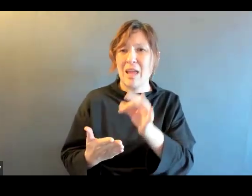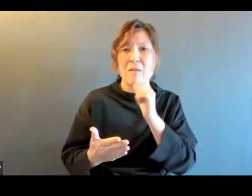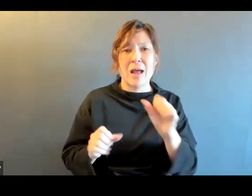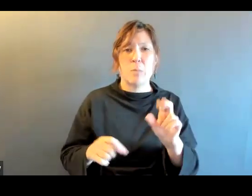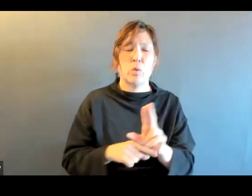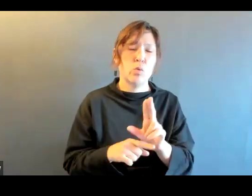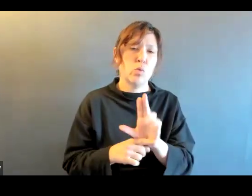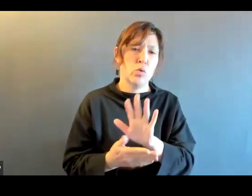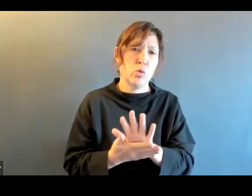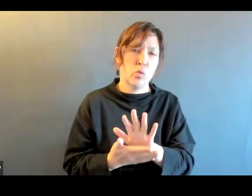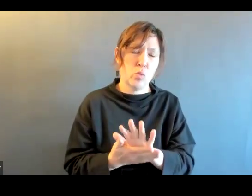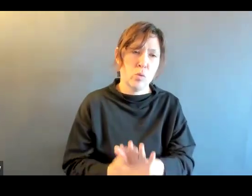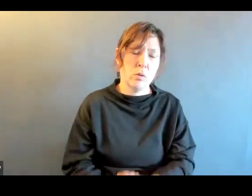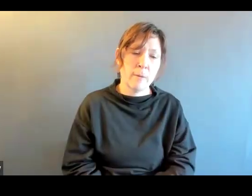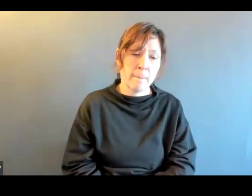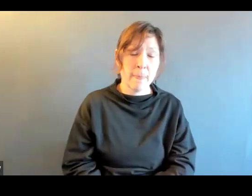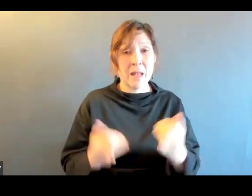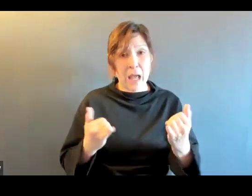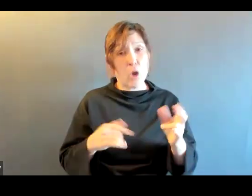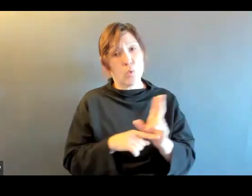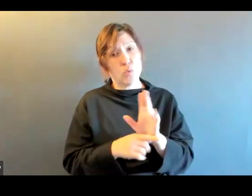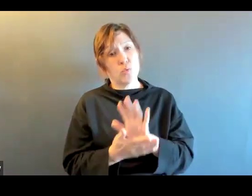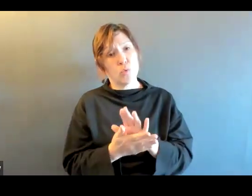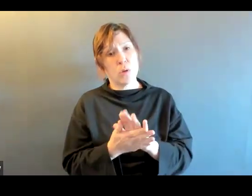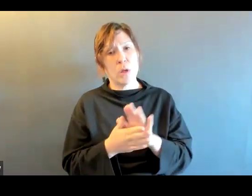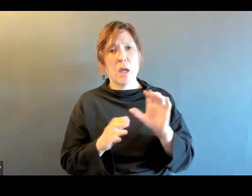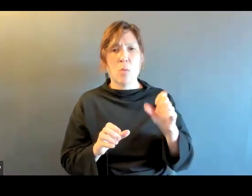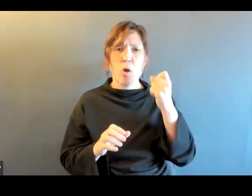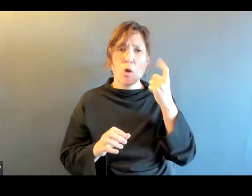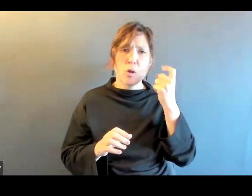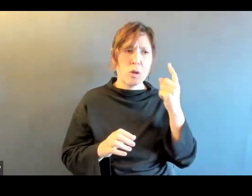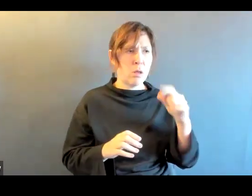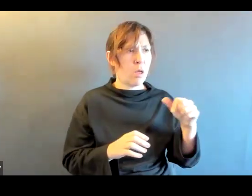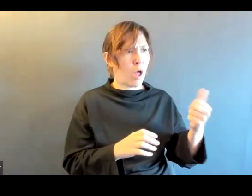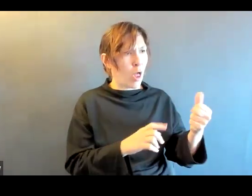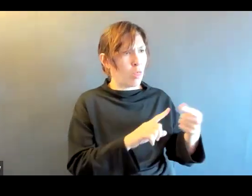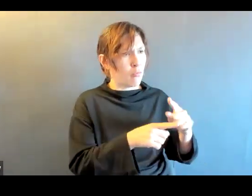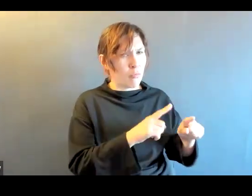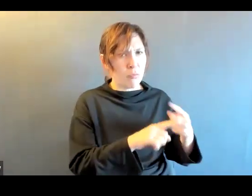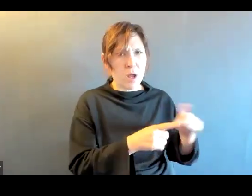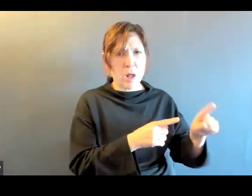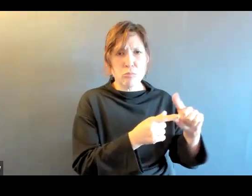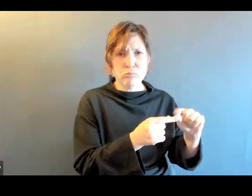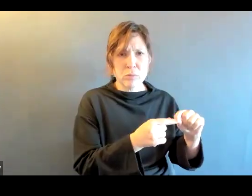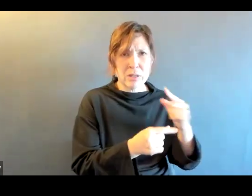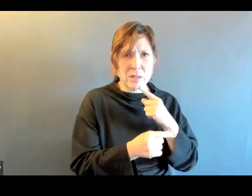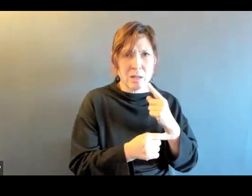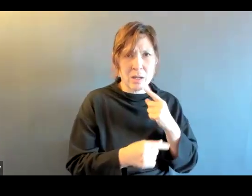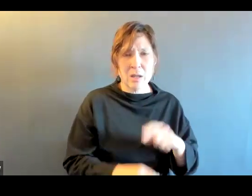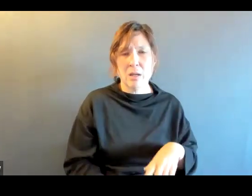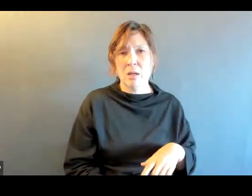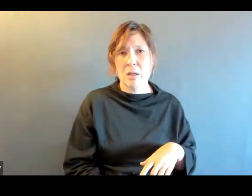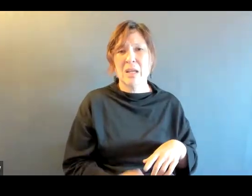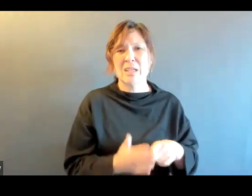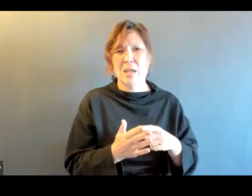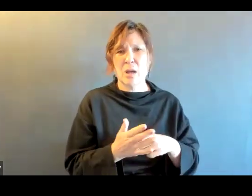Now I can understand that my parents say to me, but I have a hard time getting my